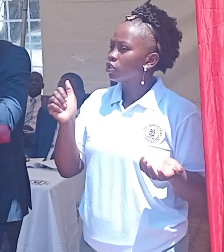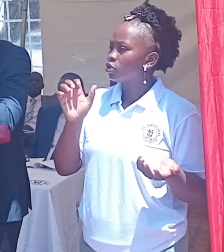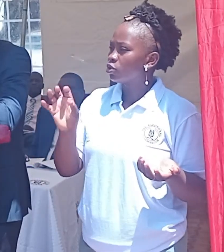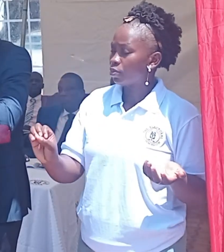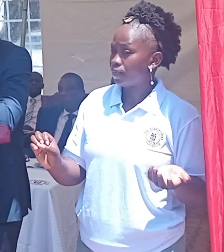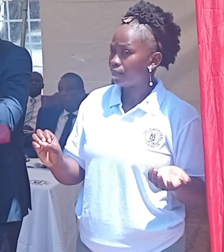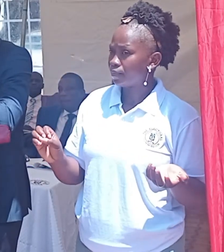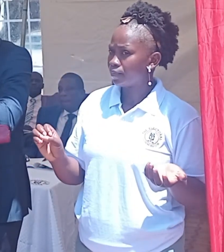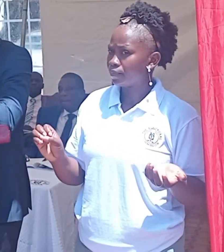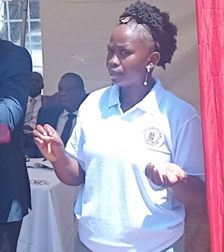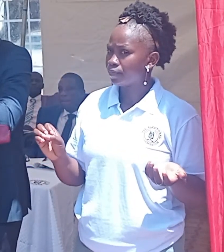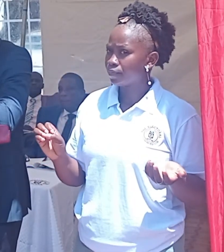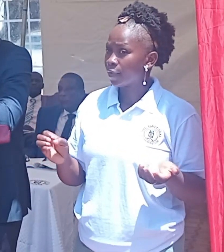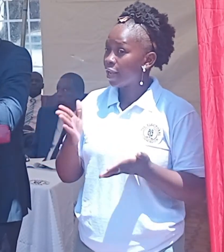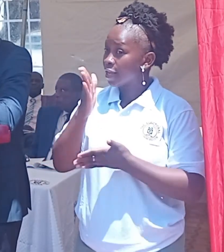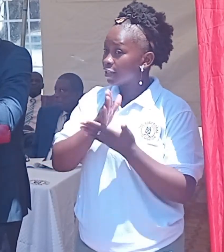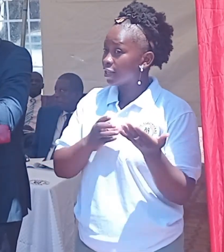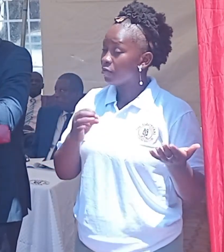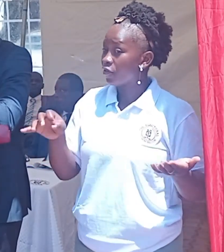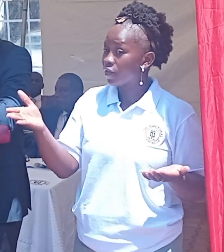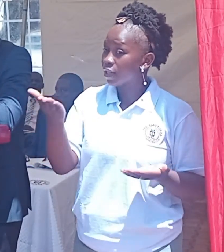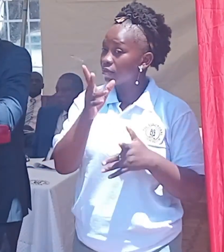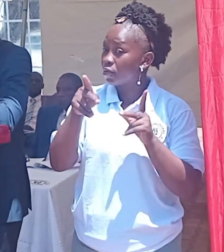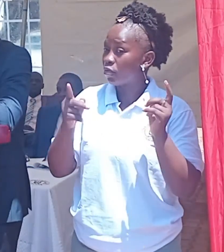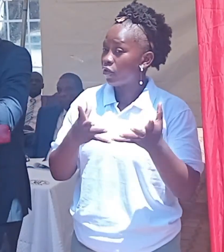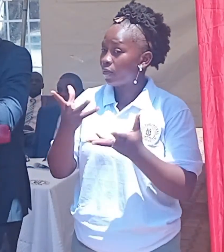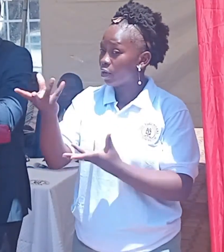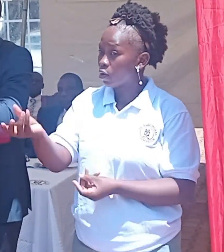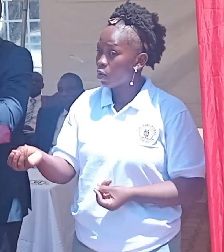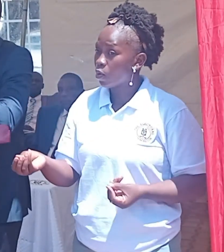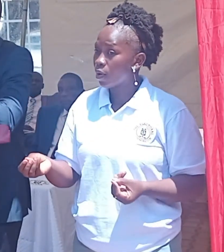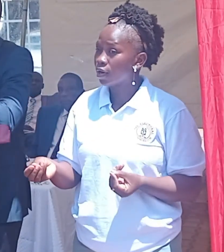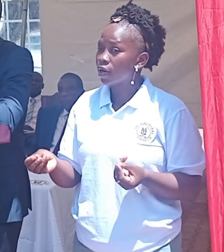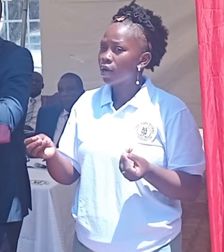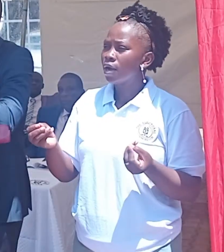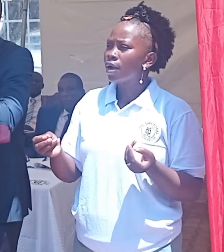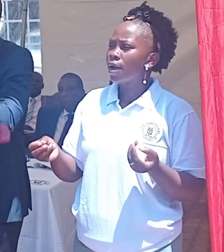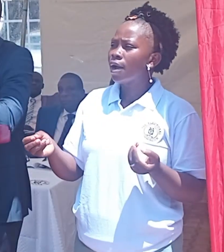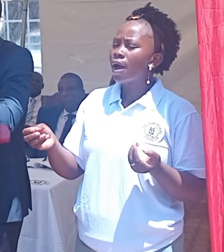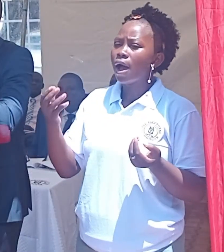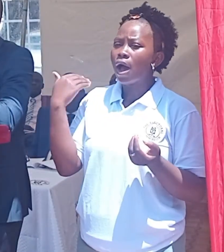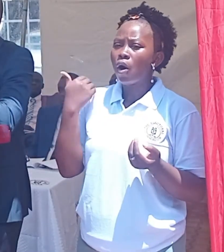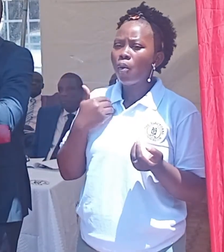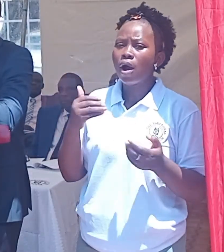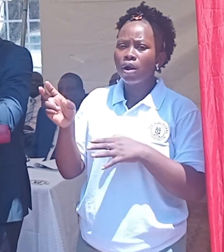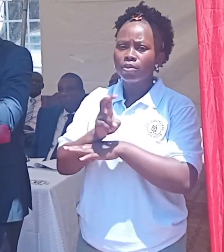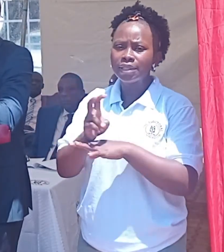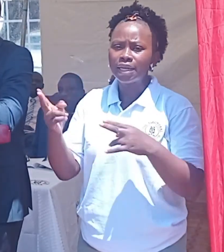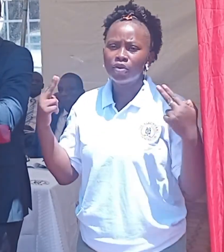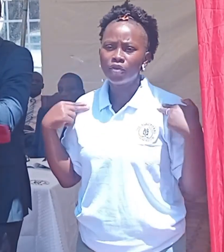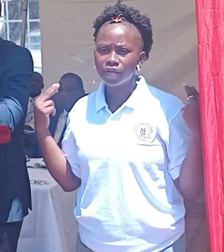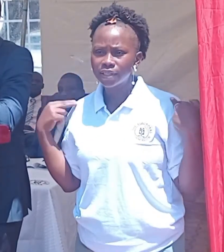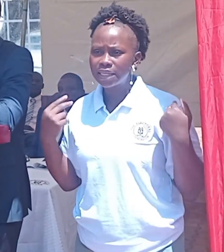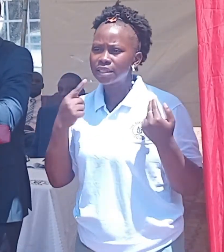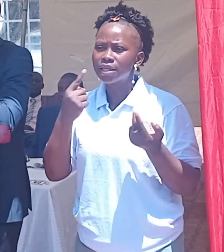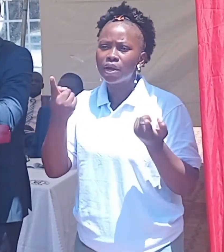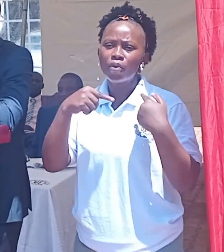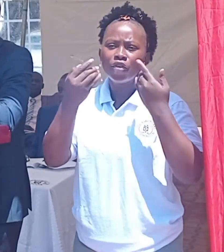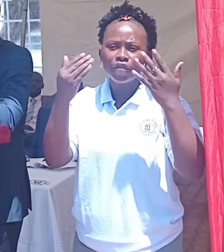So some of these people have been going. Our returning officer says, but we already nominated